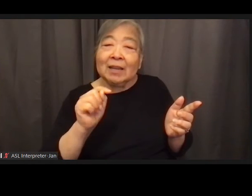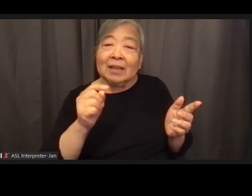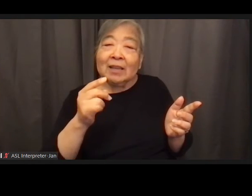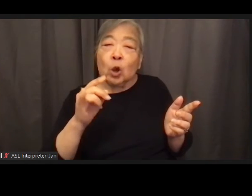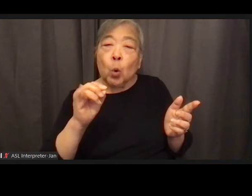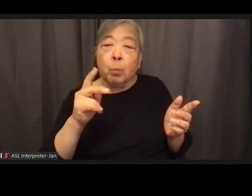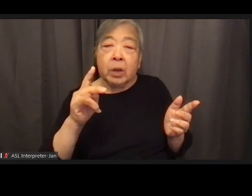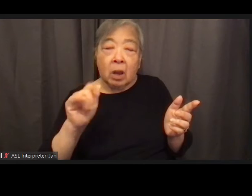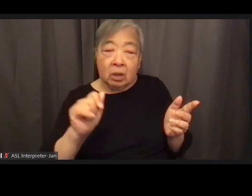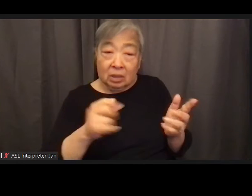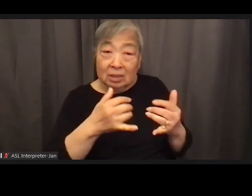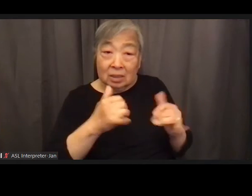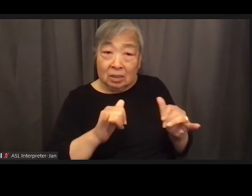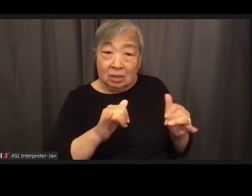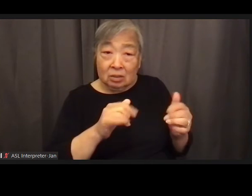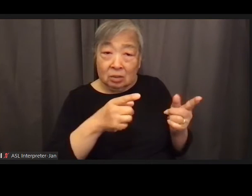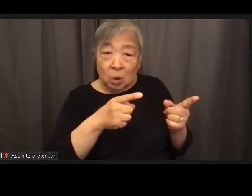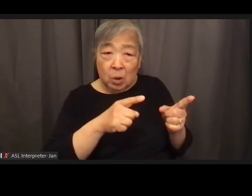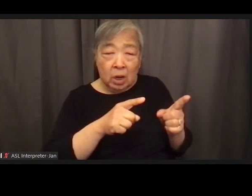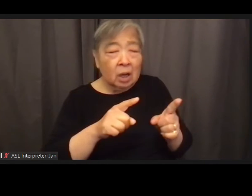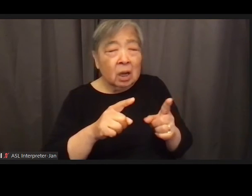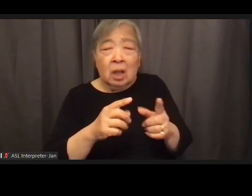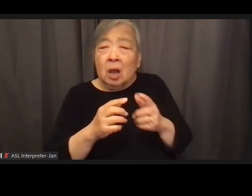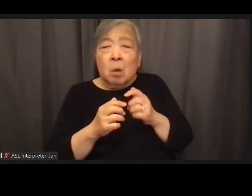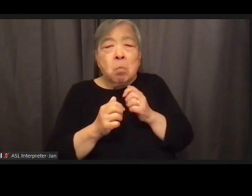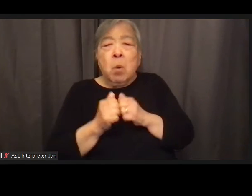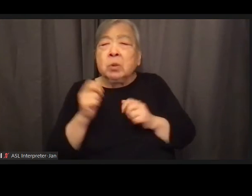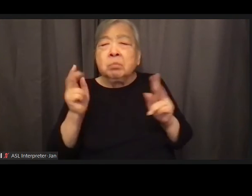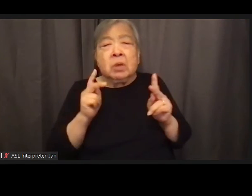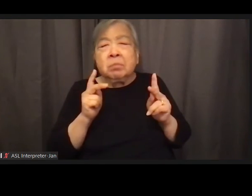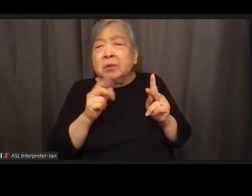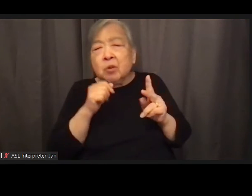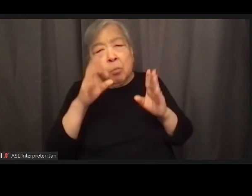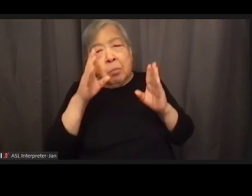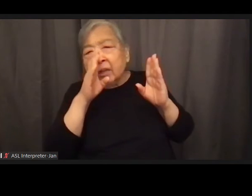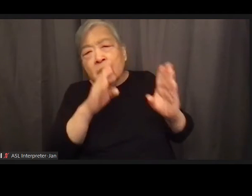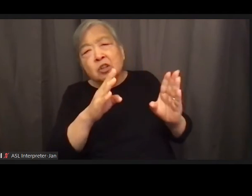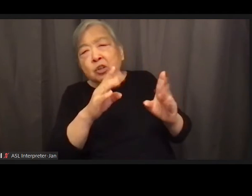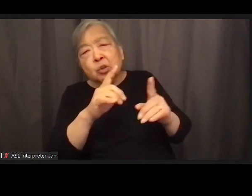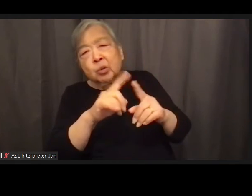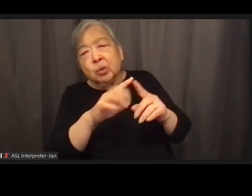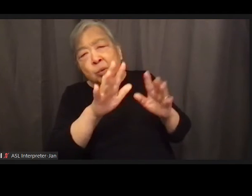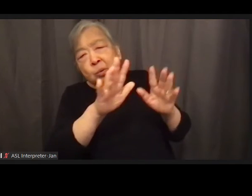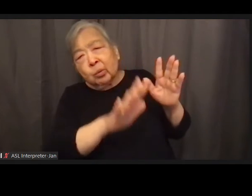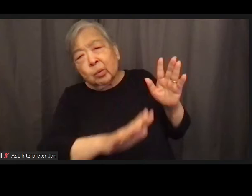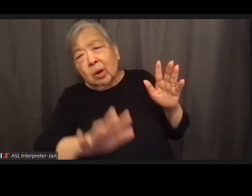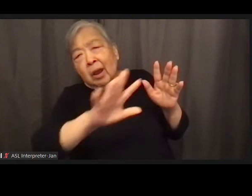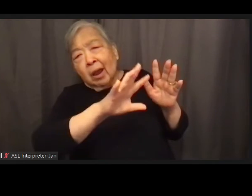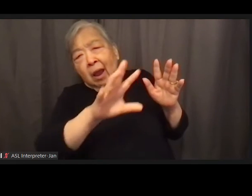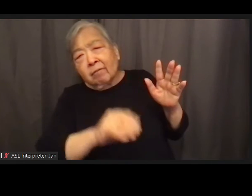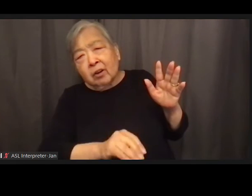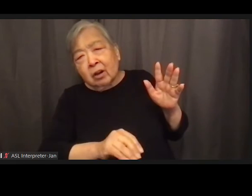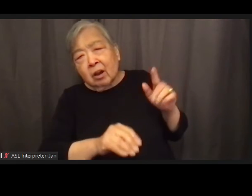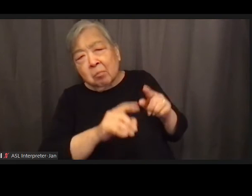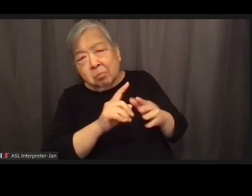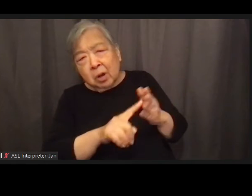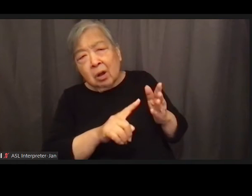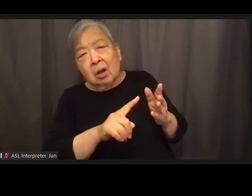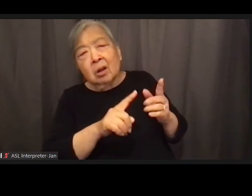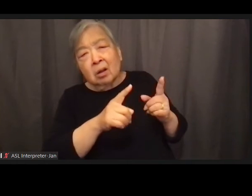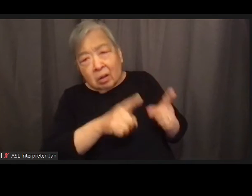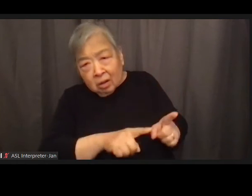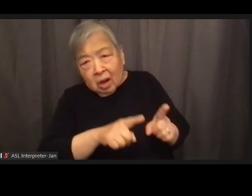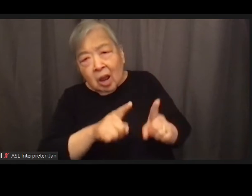on. Just most people don't pay attention to the Horn of Africa, but the developments there are